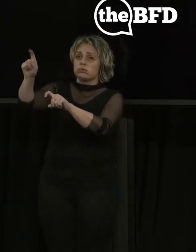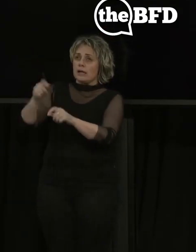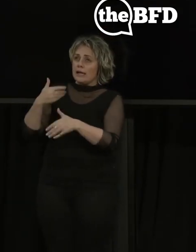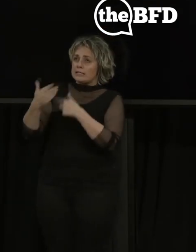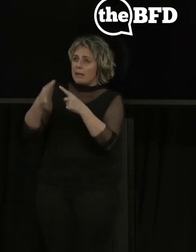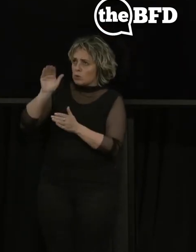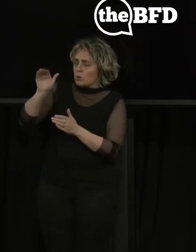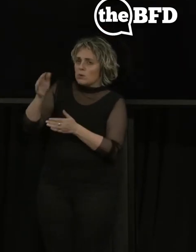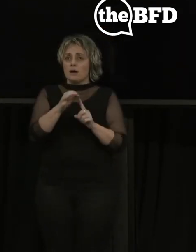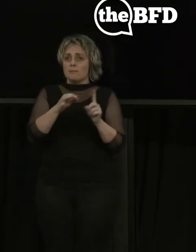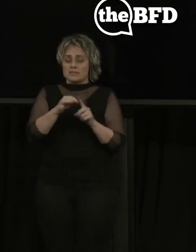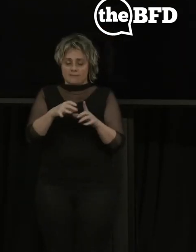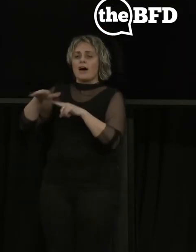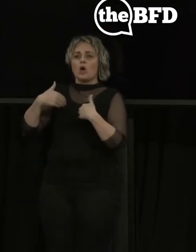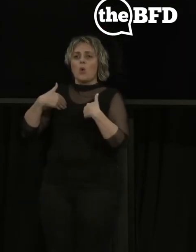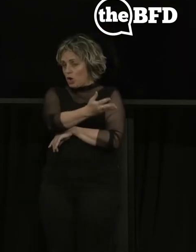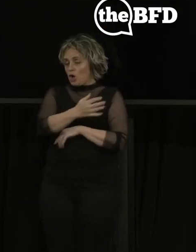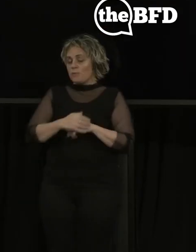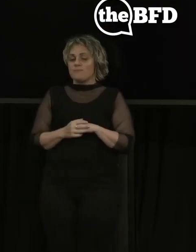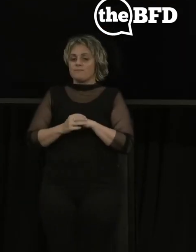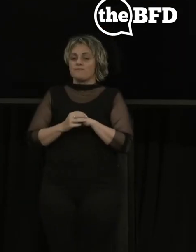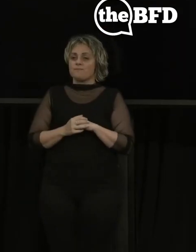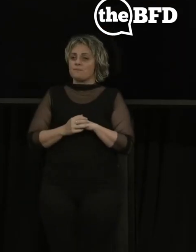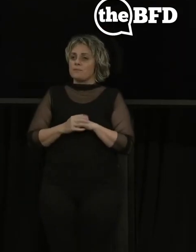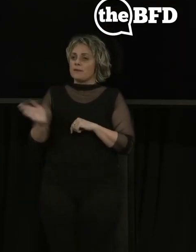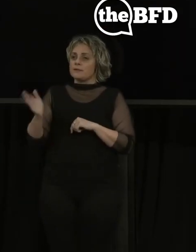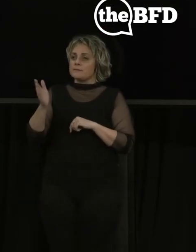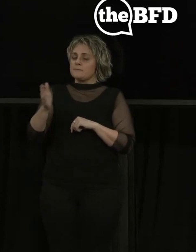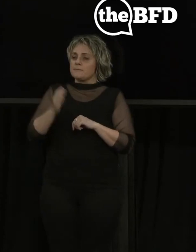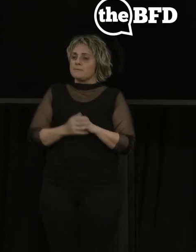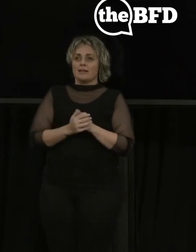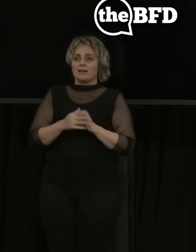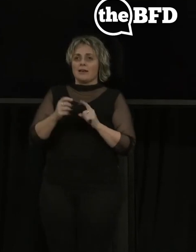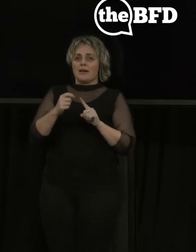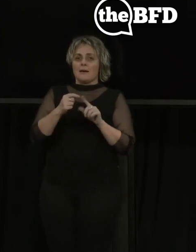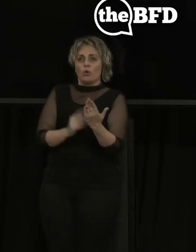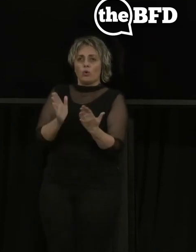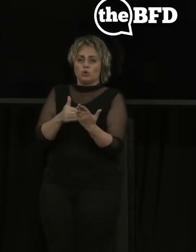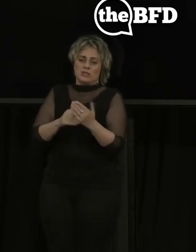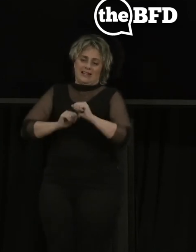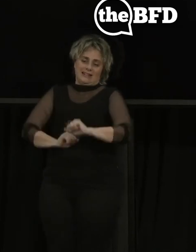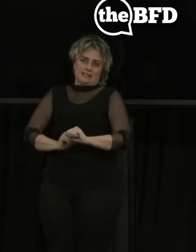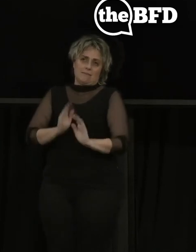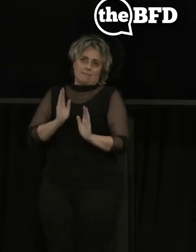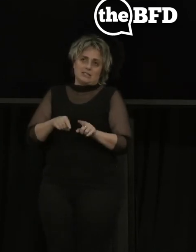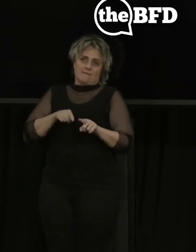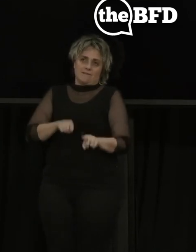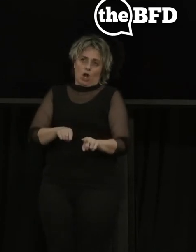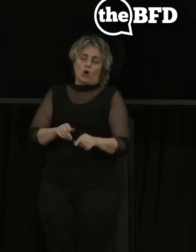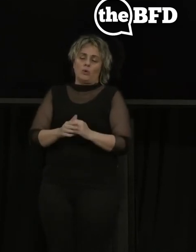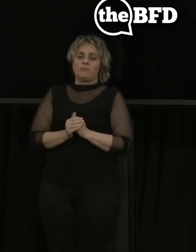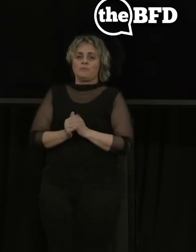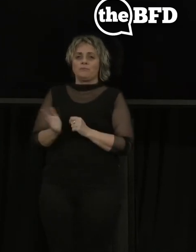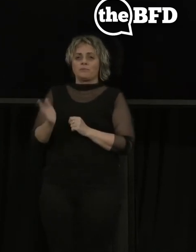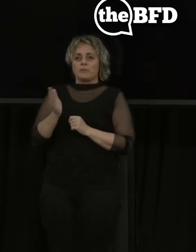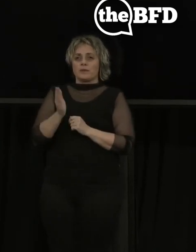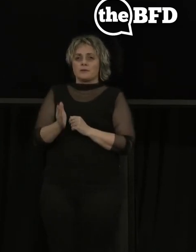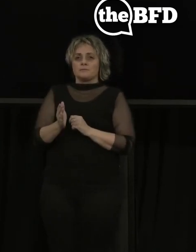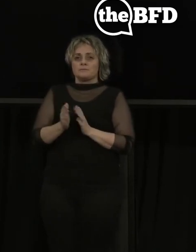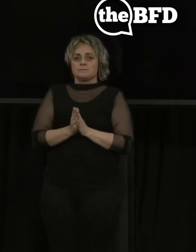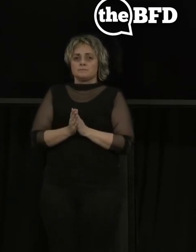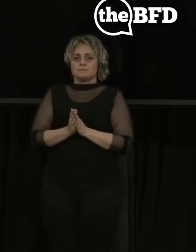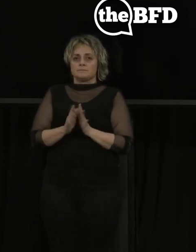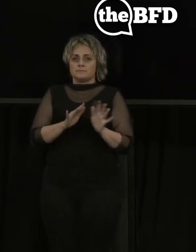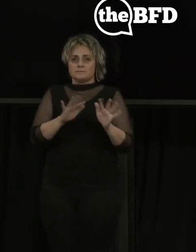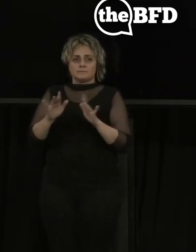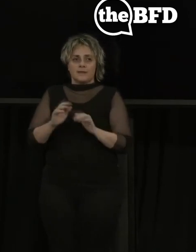Who haven't I taken? Okay, I'm just going to come here in the front, yes. Yeah. Jessica, and then I'll come over here.